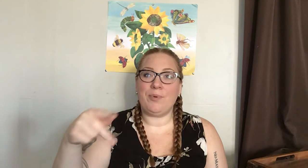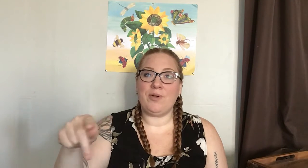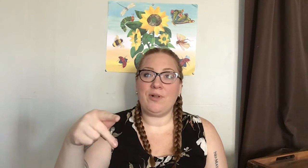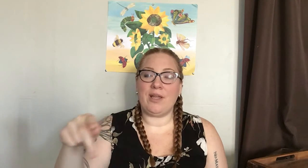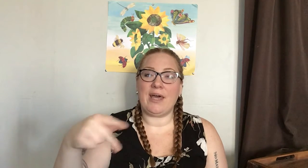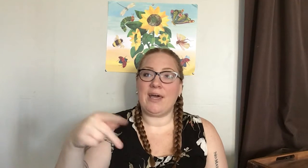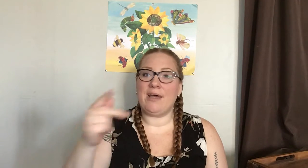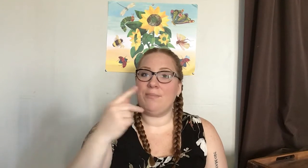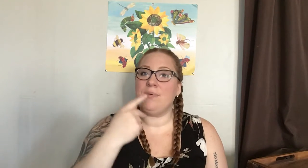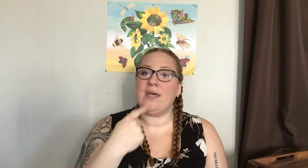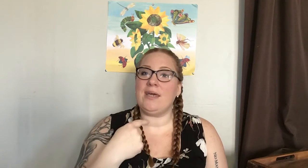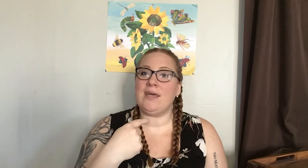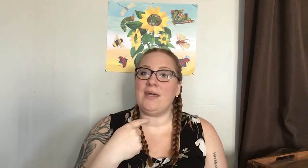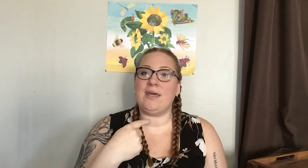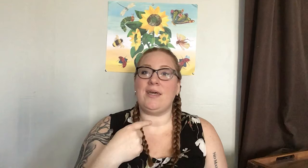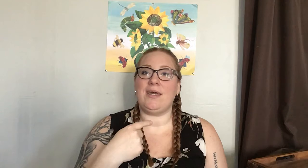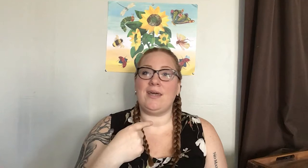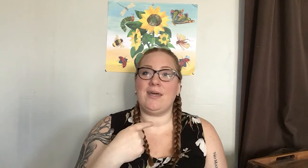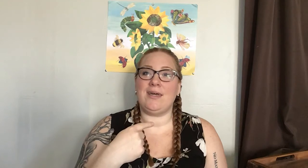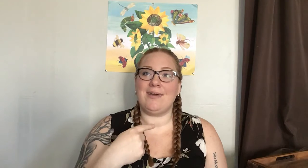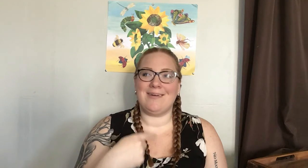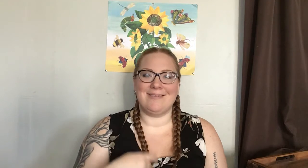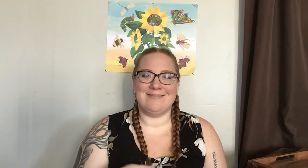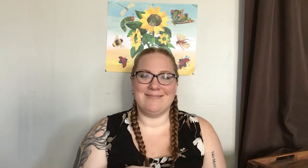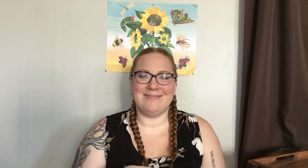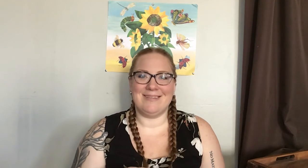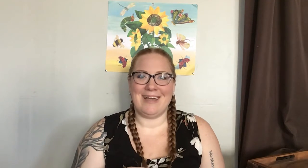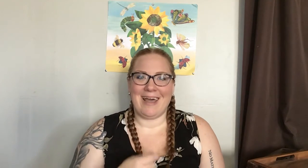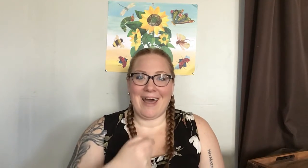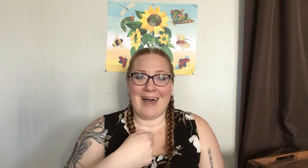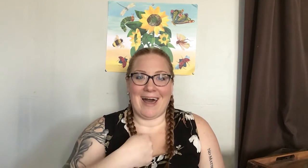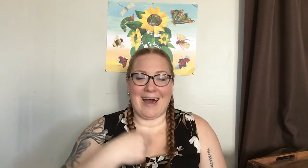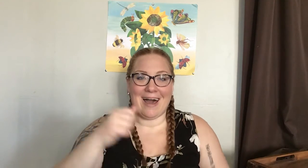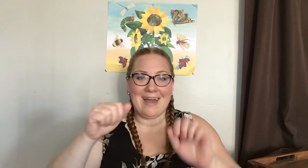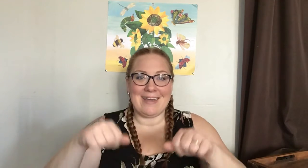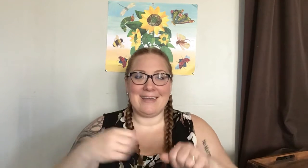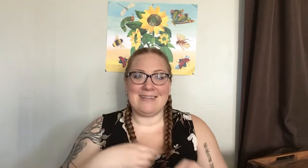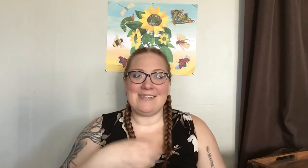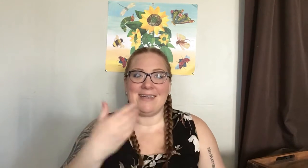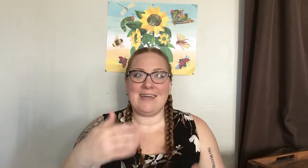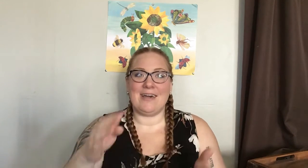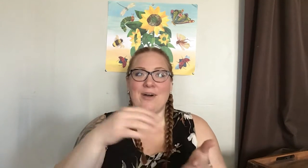purple and pink. I can